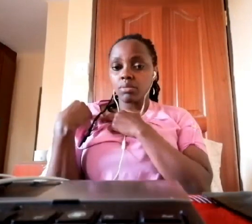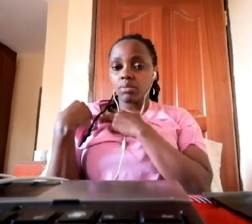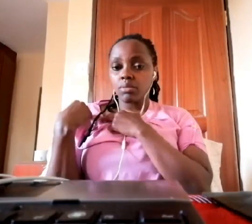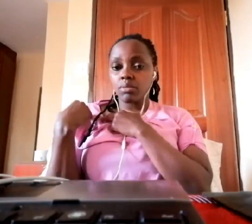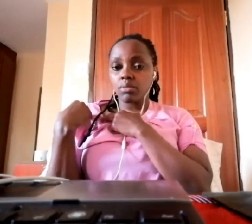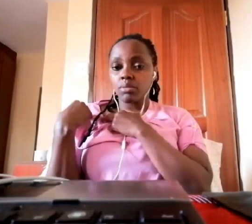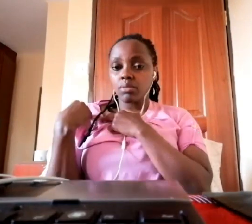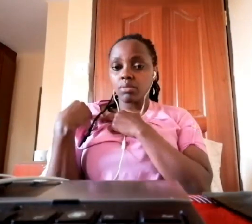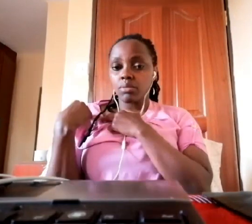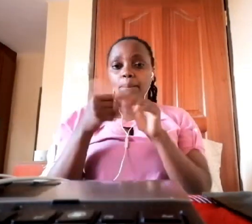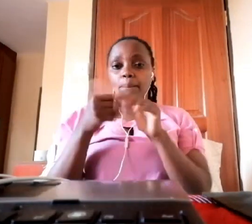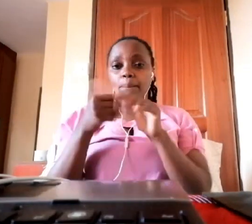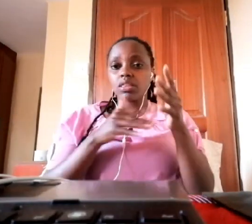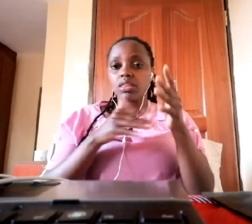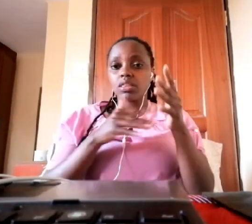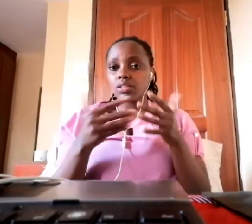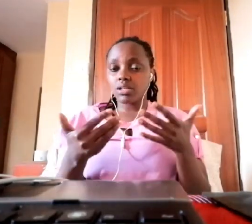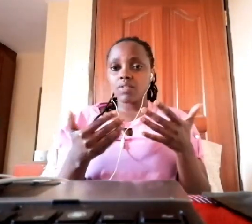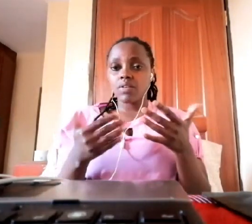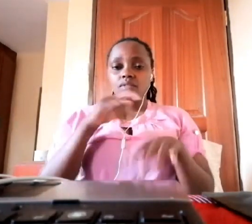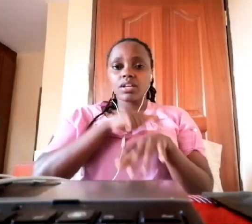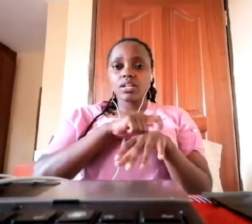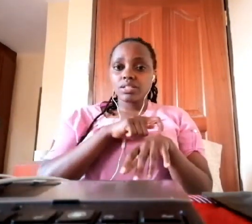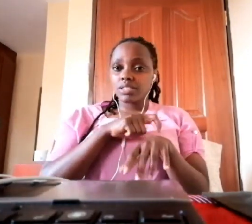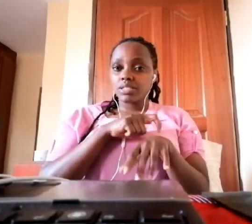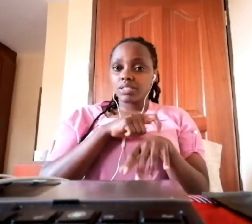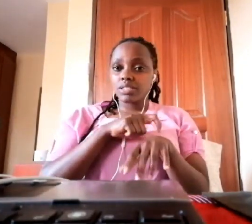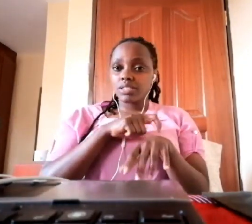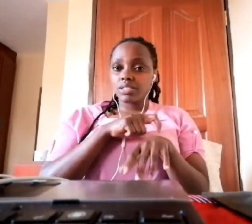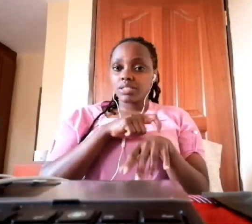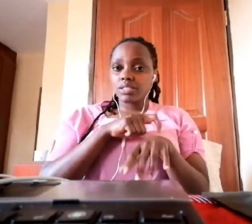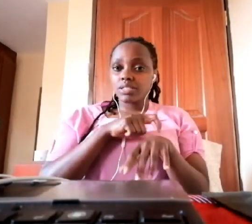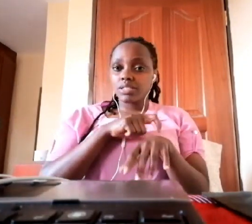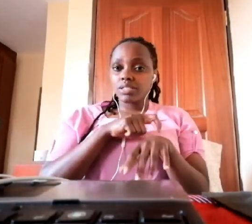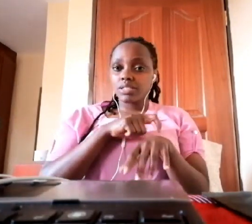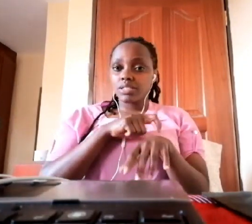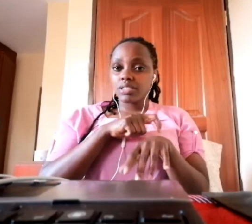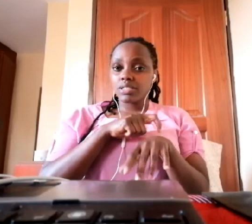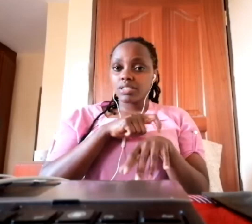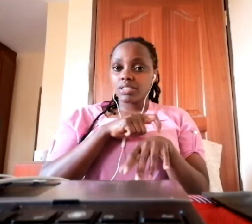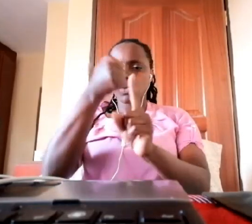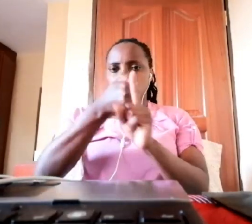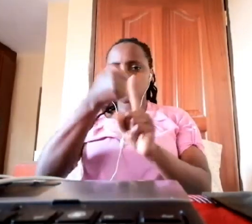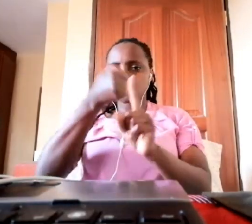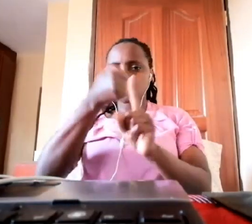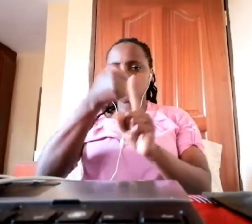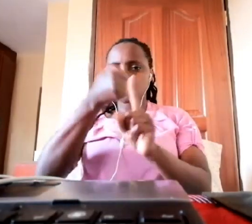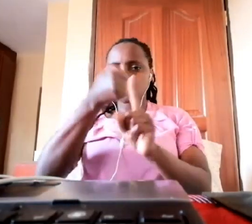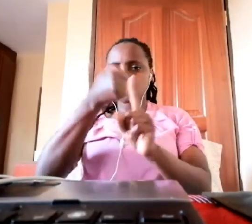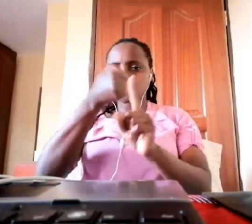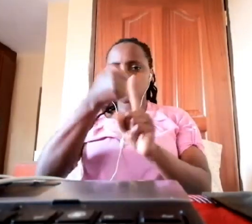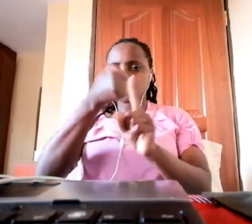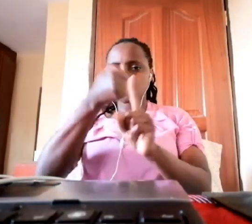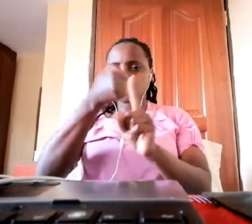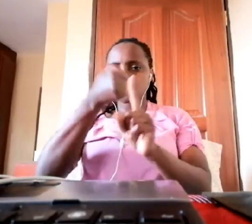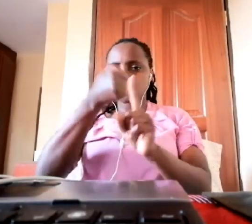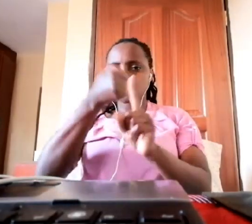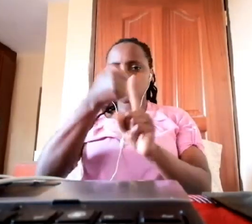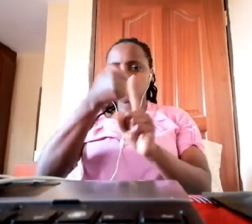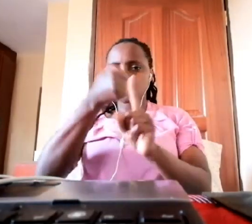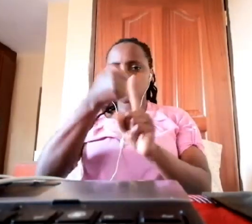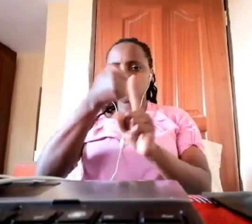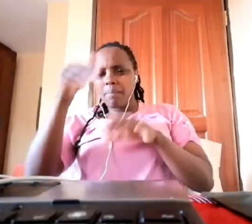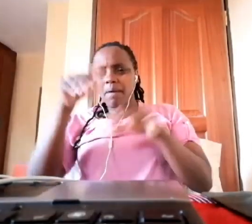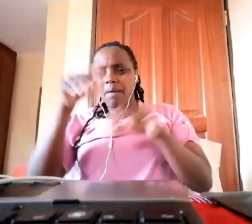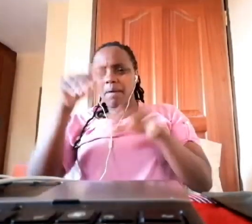of the charter. And when you conduct advocacy before government members, they will have